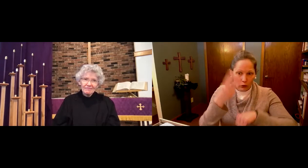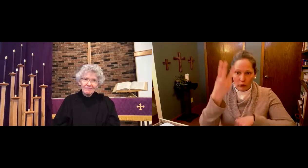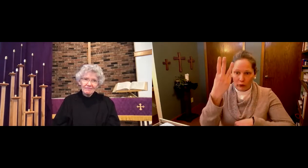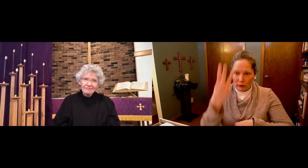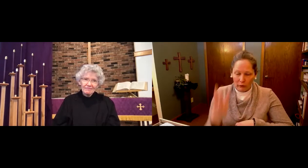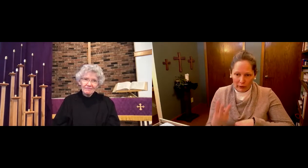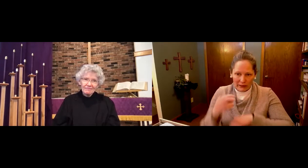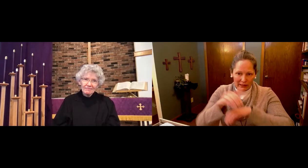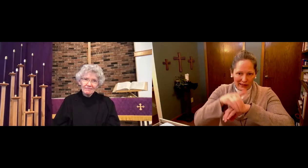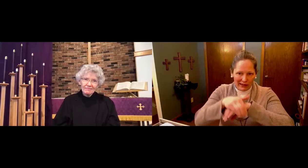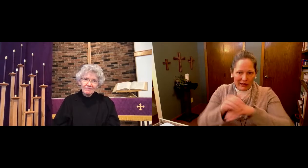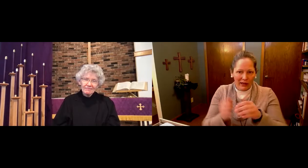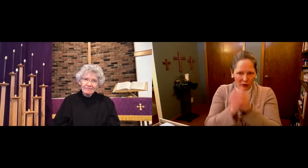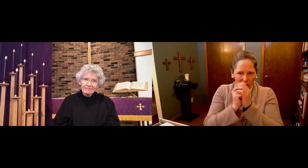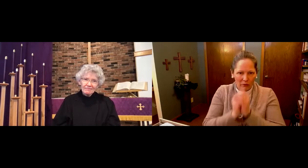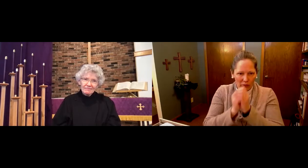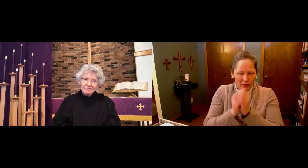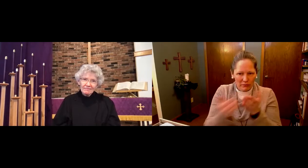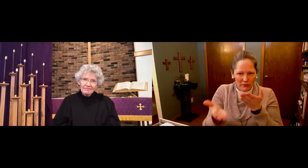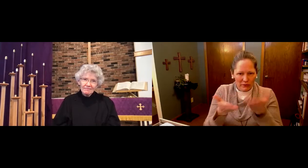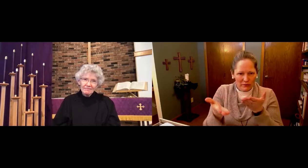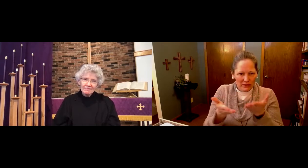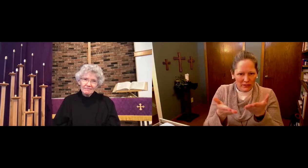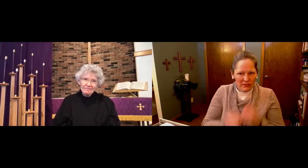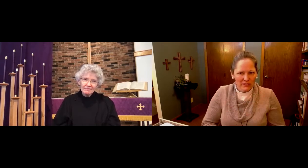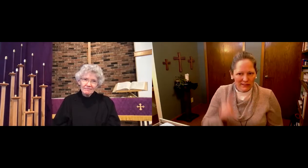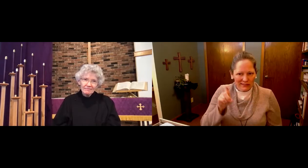Dorothy, will we have our Wednesday night Lent services this year?